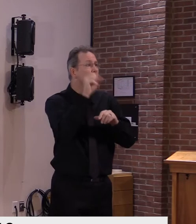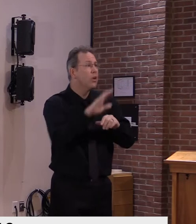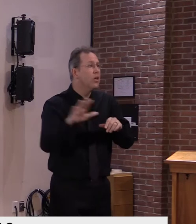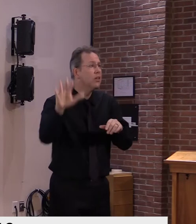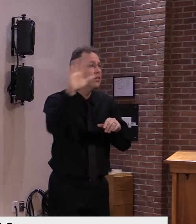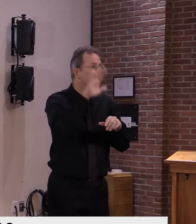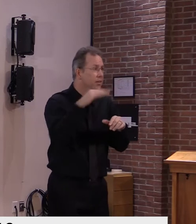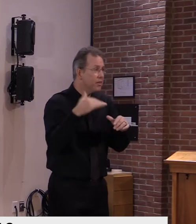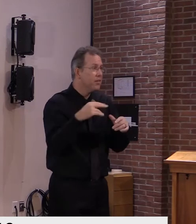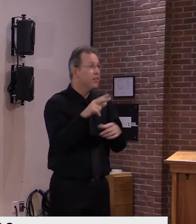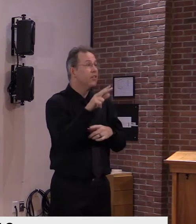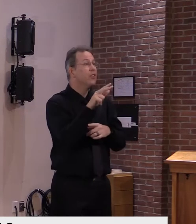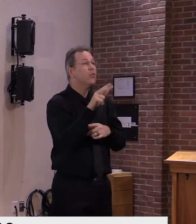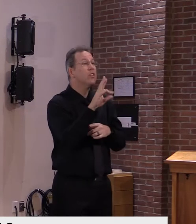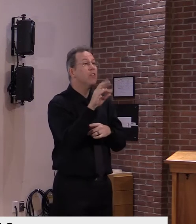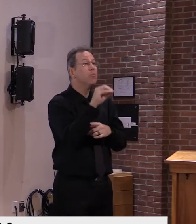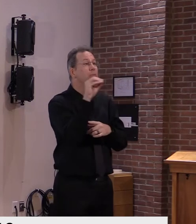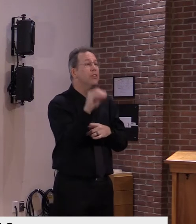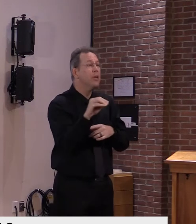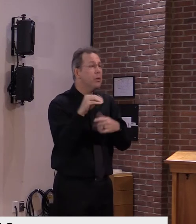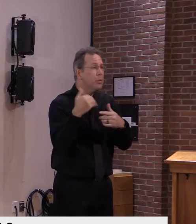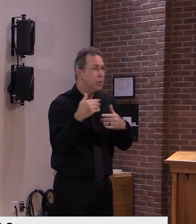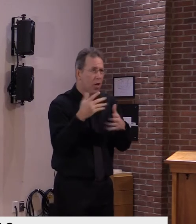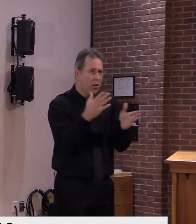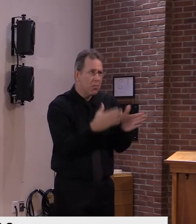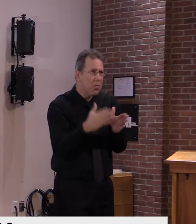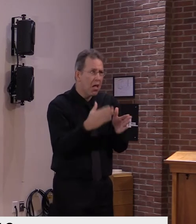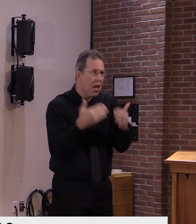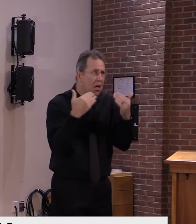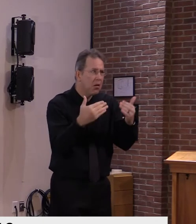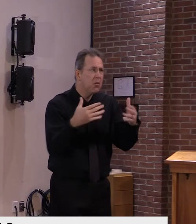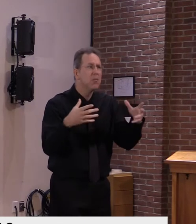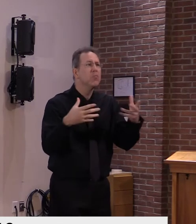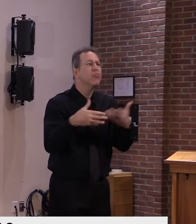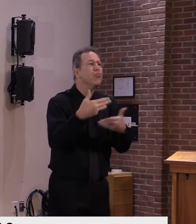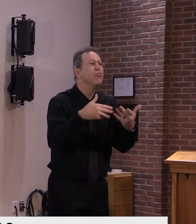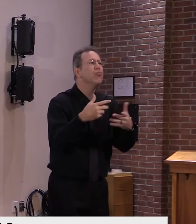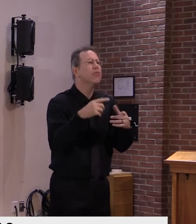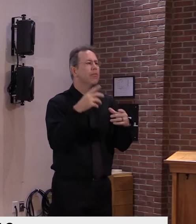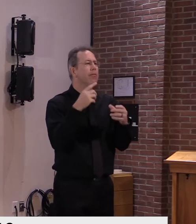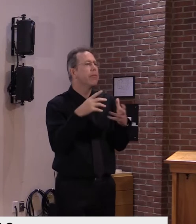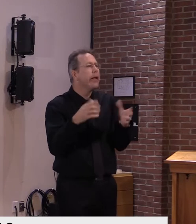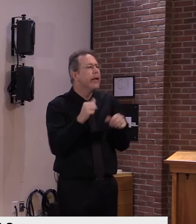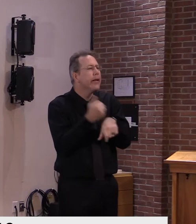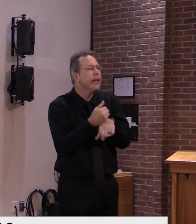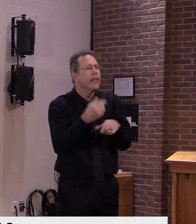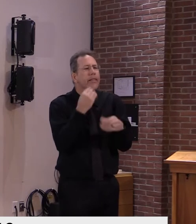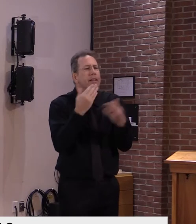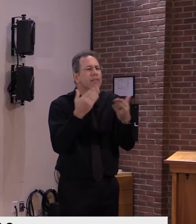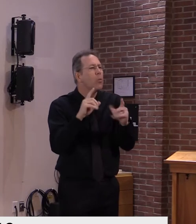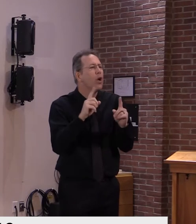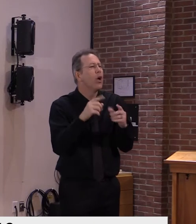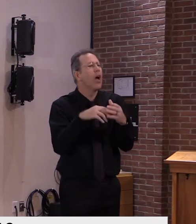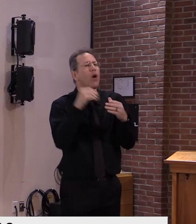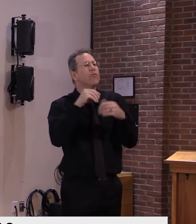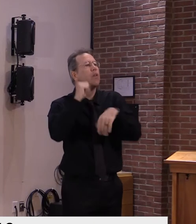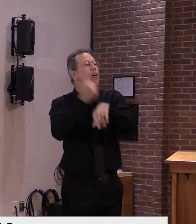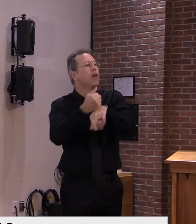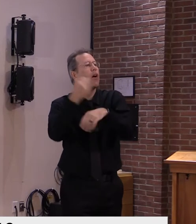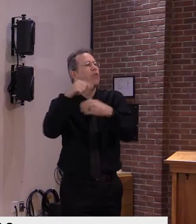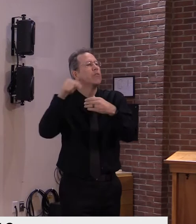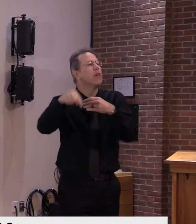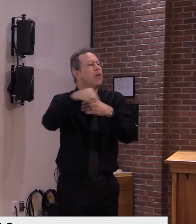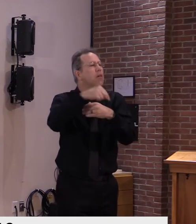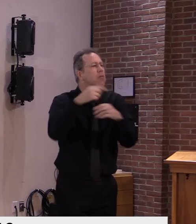Americans plan to dine with people outside their household. That survey was slightly less than a number of other surveys that have been